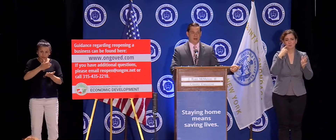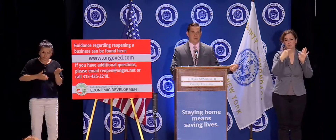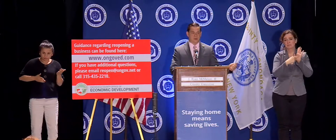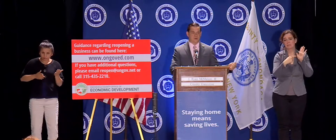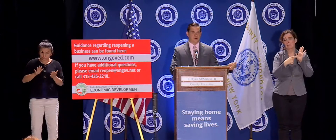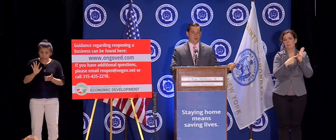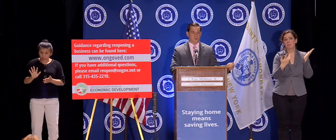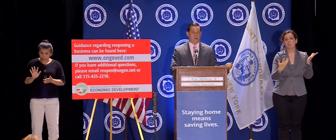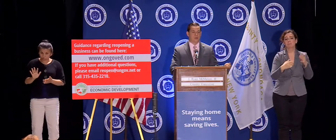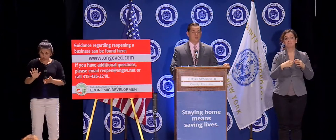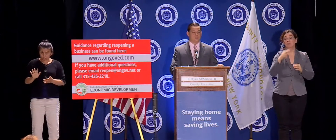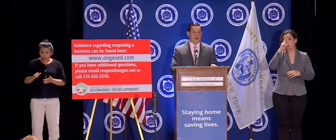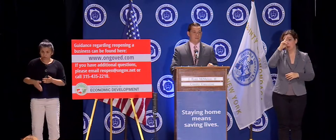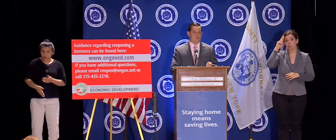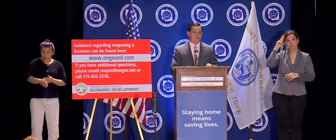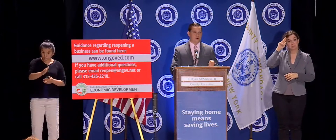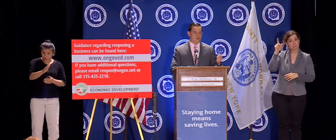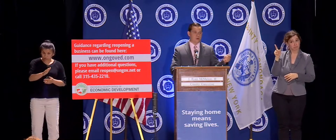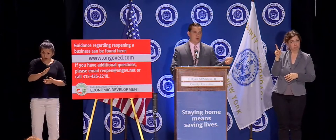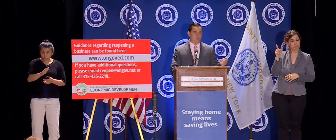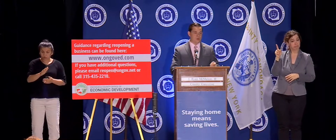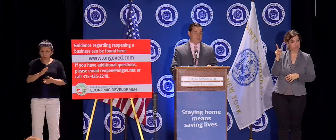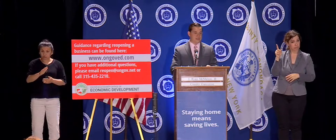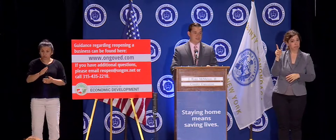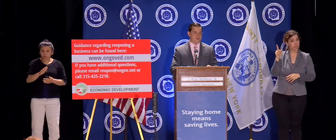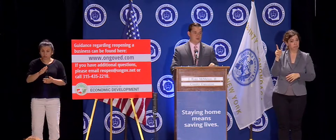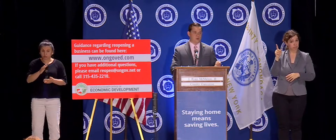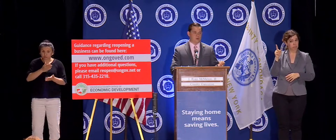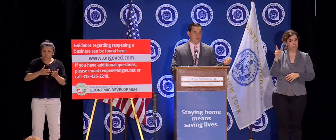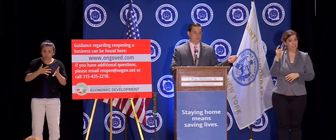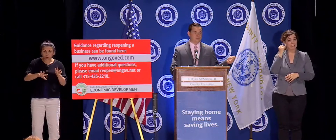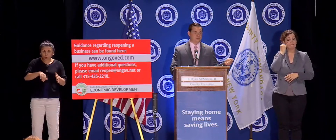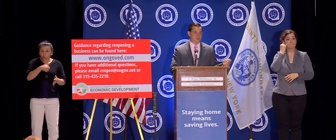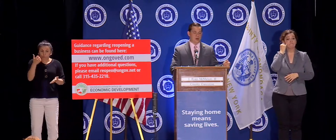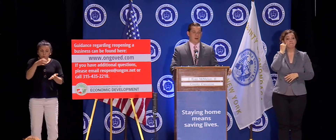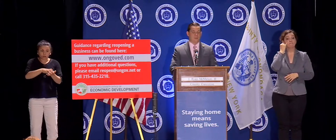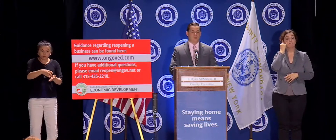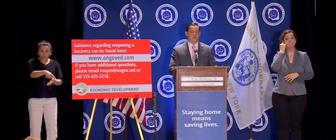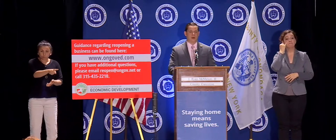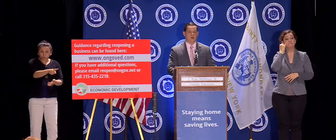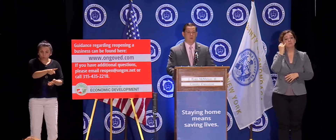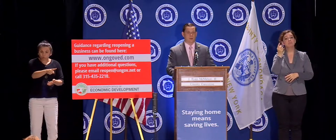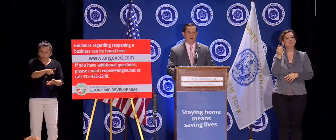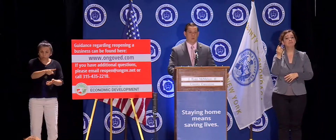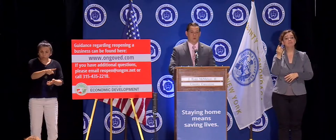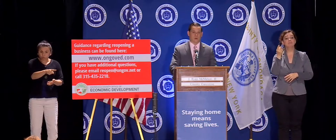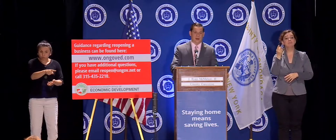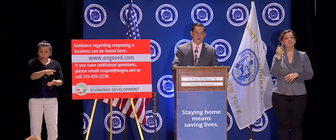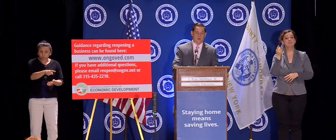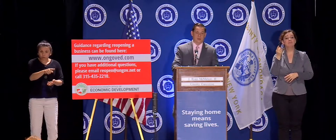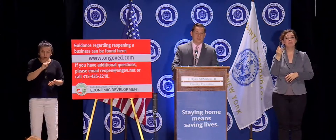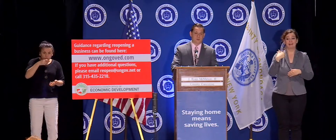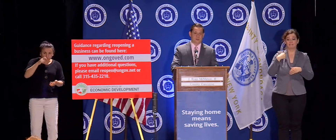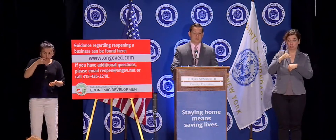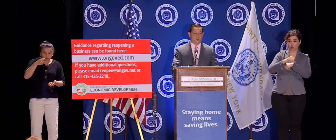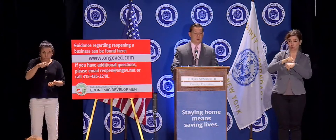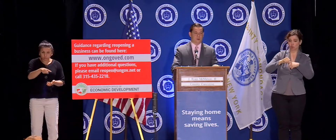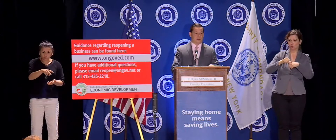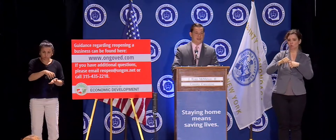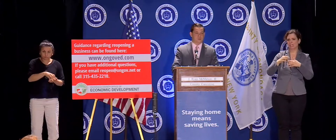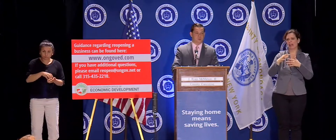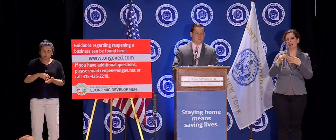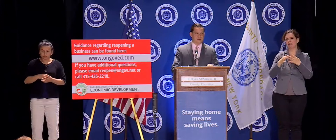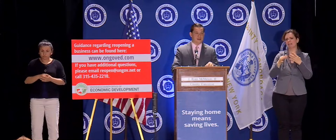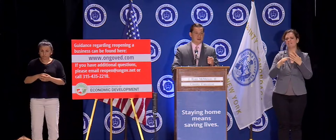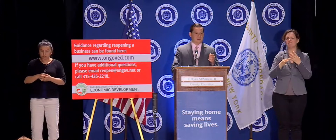get rehab at a nursing home, that before you go, you get tested for COVID. Now, that rule now is being interpreted